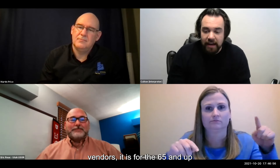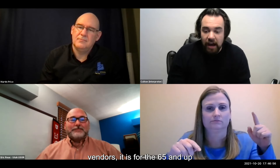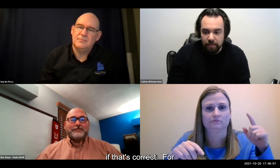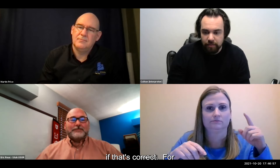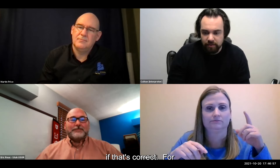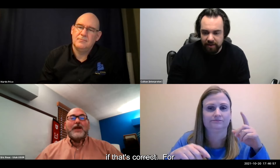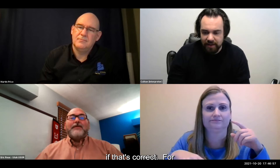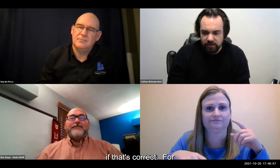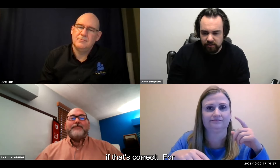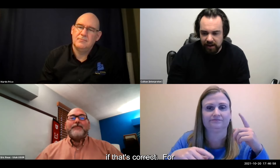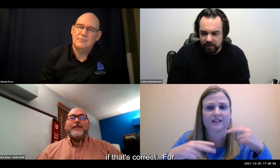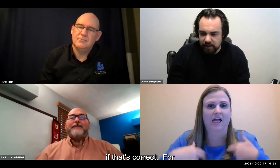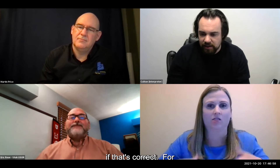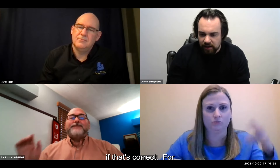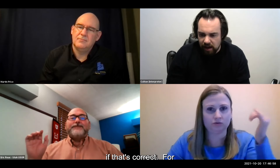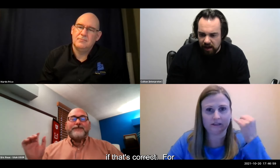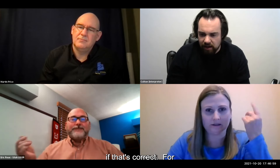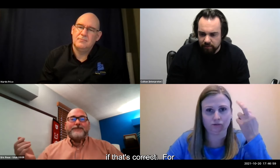65 and up, if that's correct.